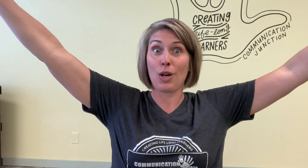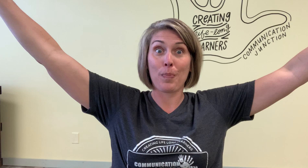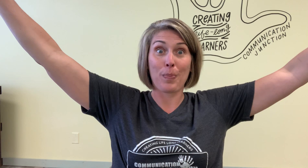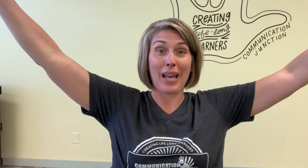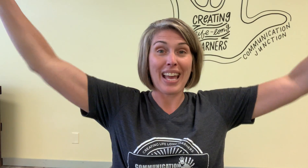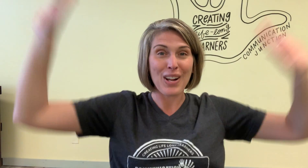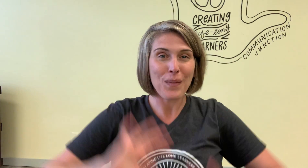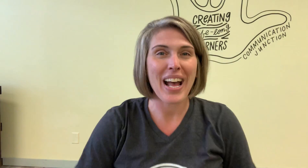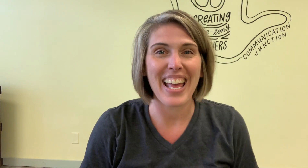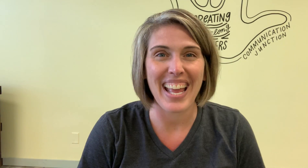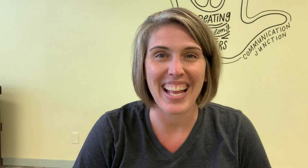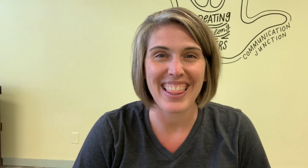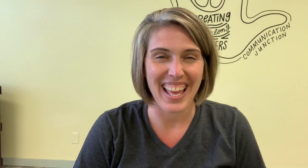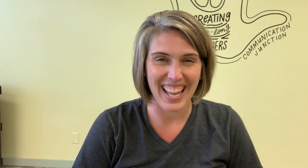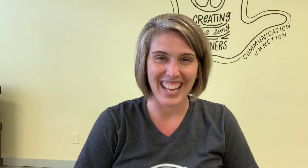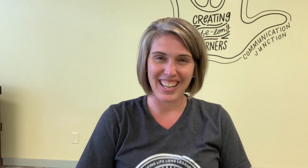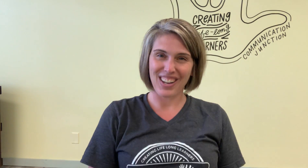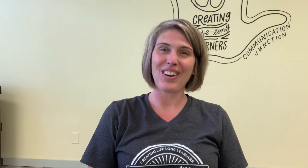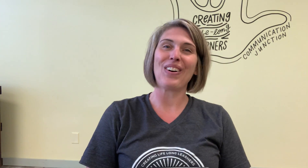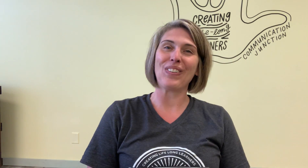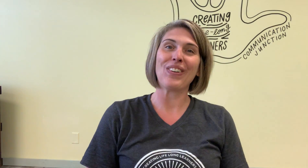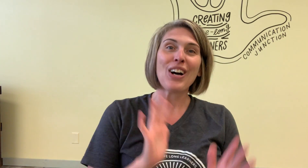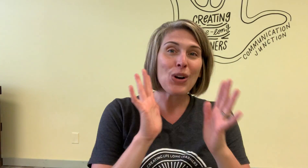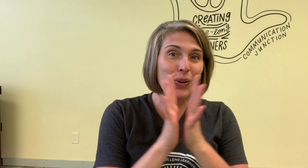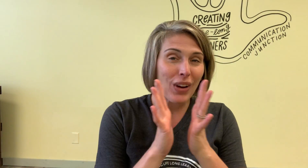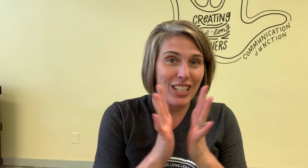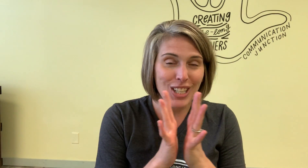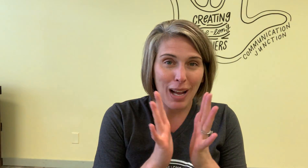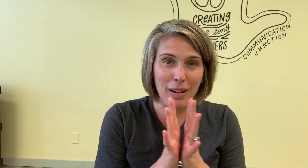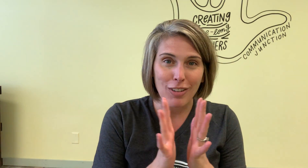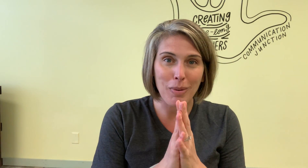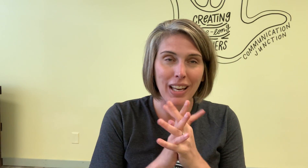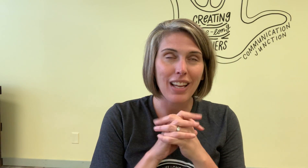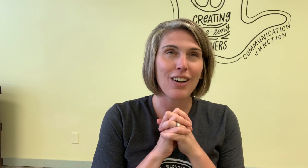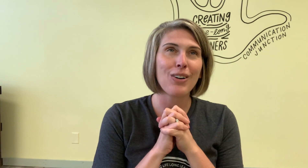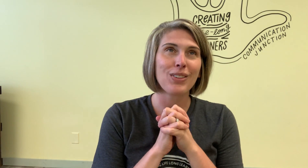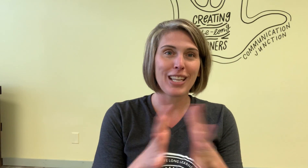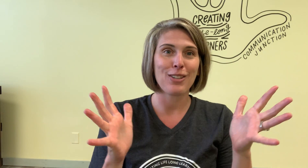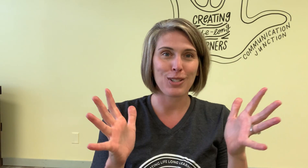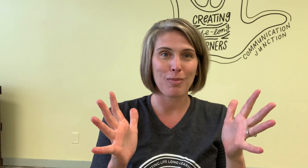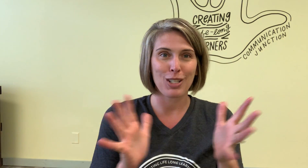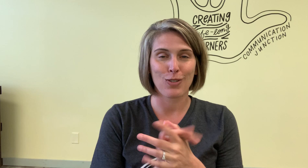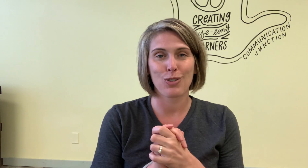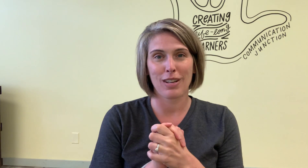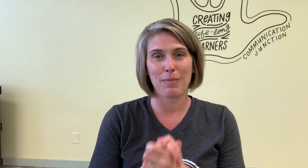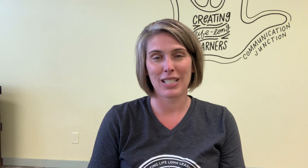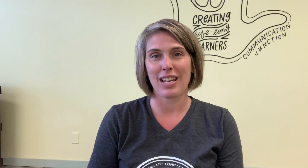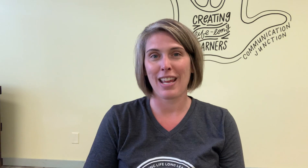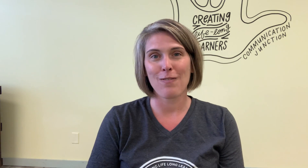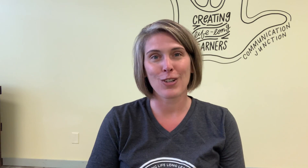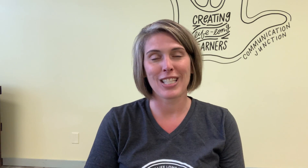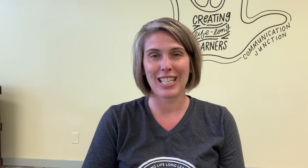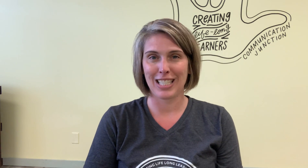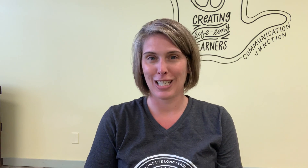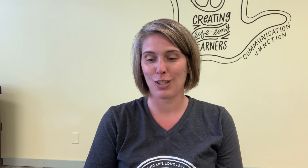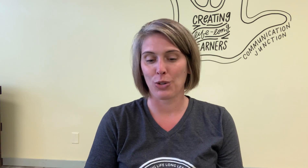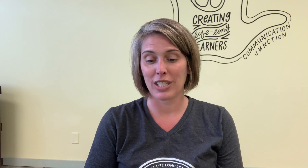Bzzz, and away they go. Great job, everybody. Oh, thank you so much for joining me today for Sign and Sing